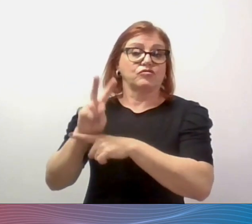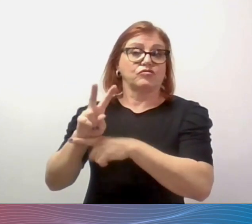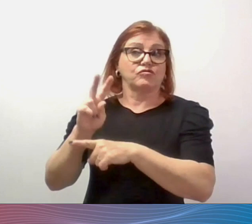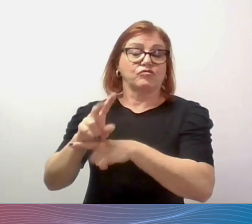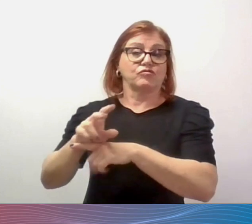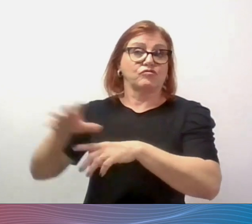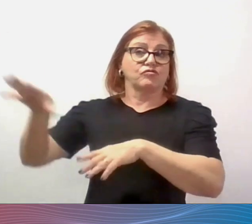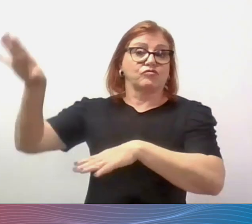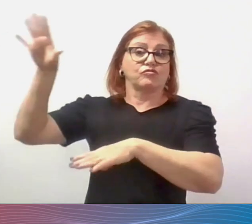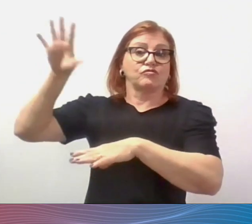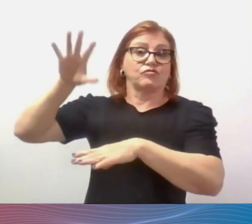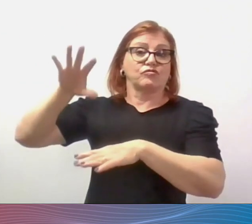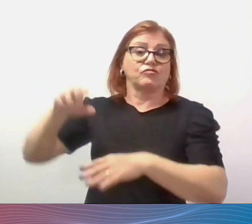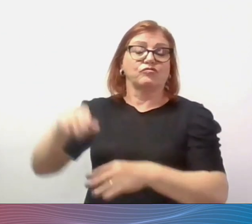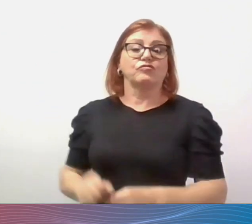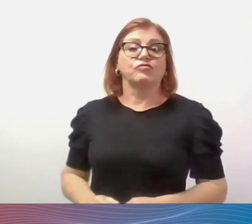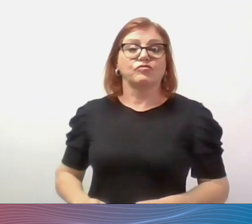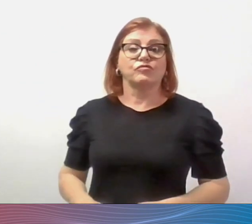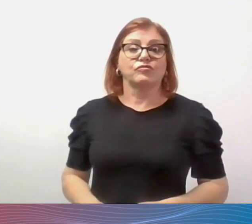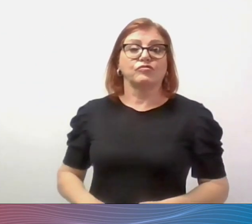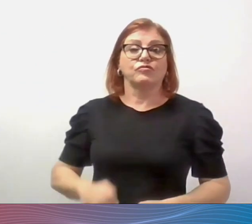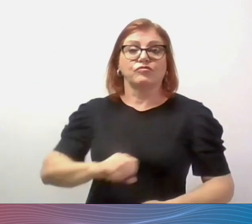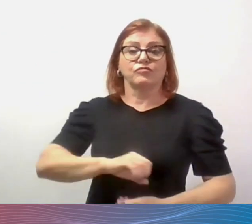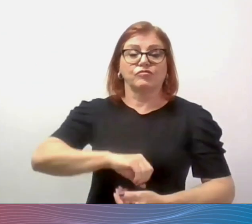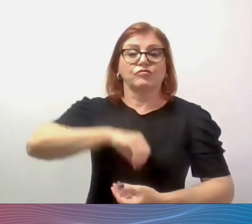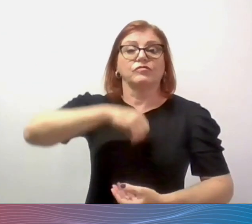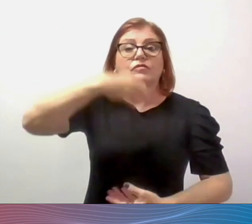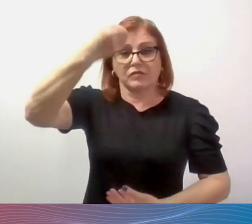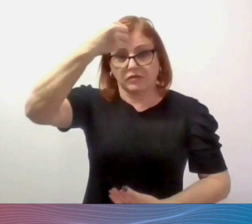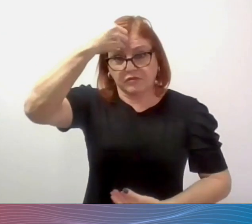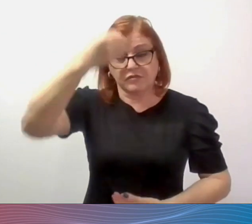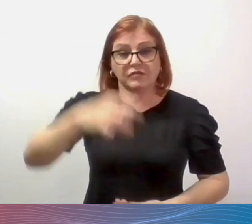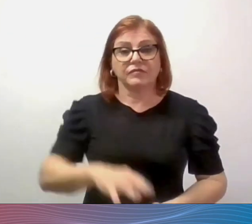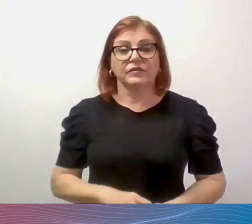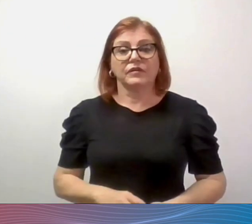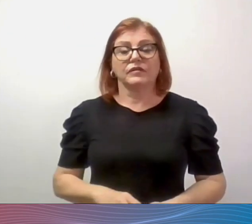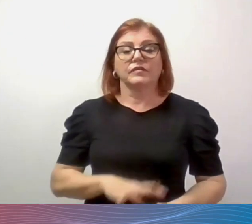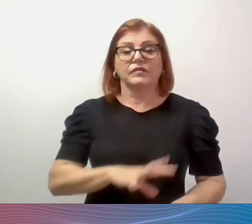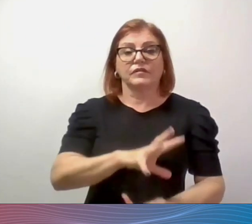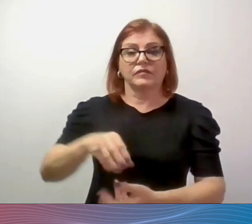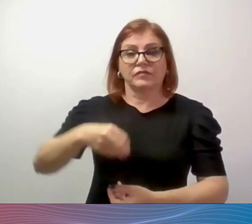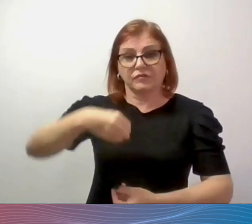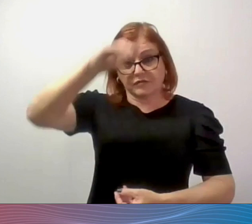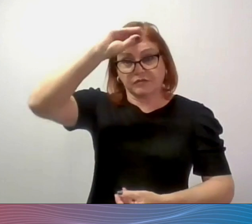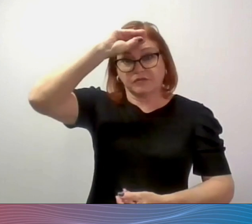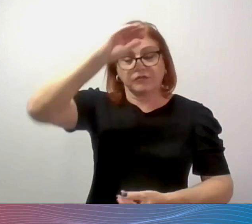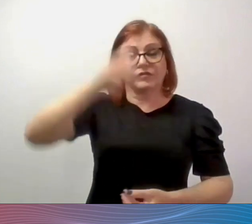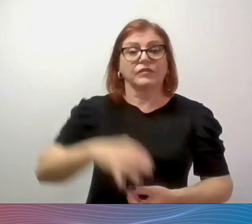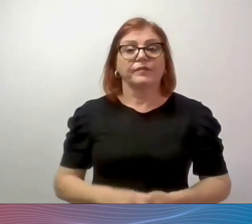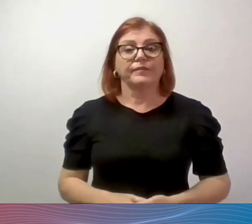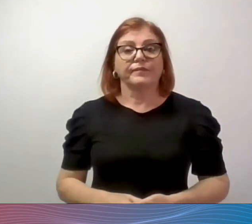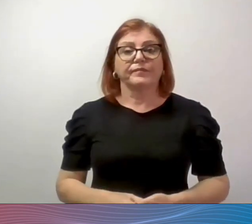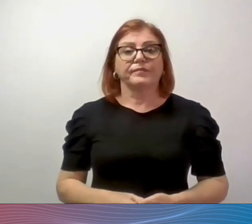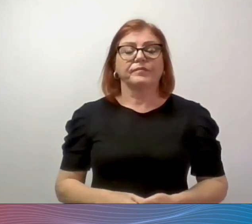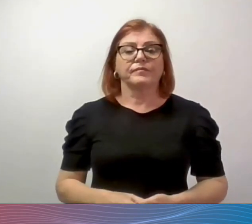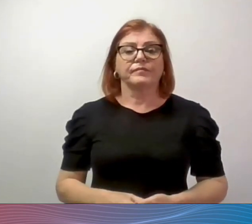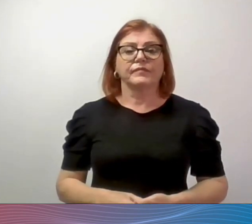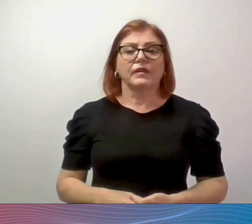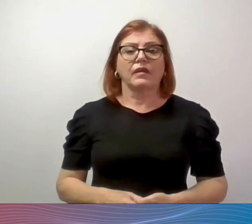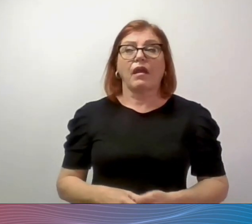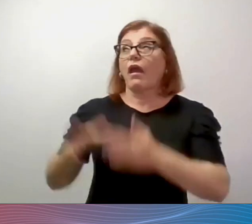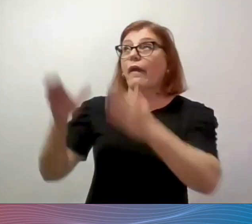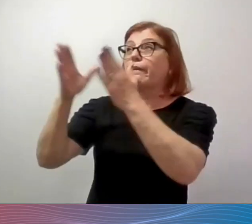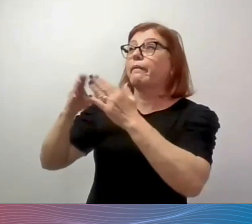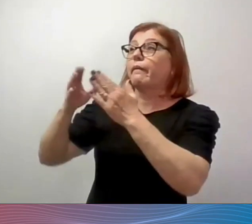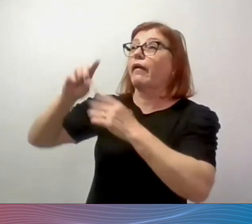man to become rich, he needs some supernatural help. Aí eles apelam para esses deuses falsos,